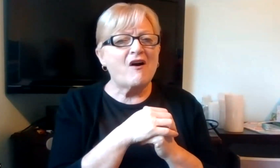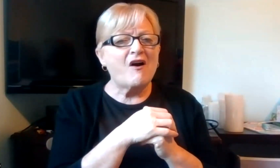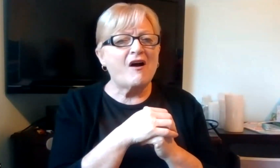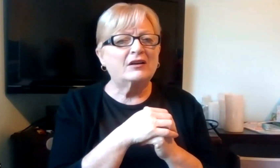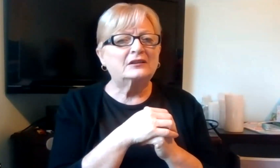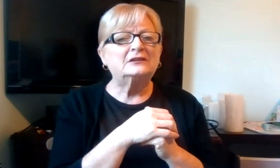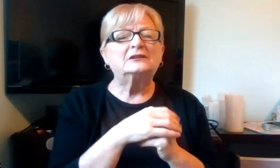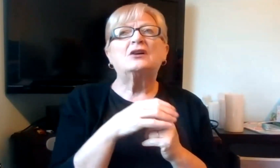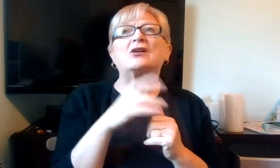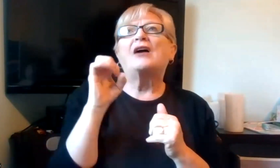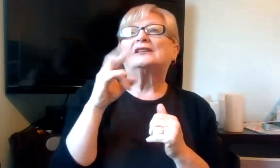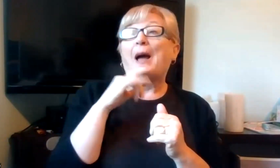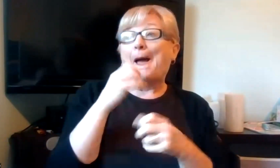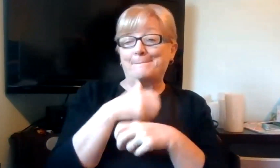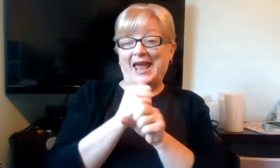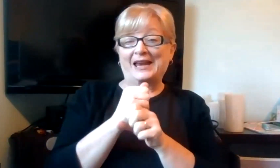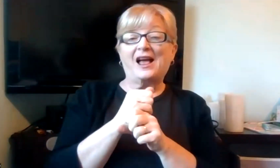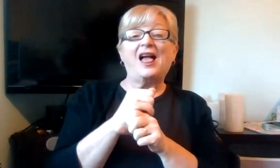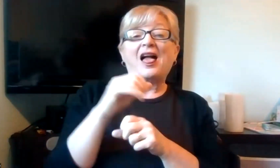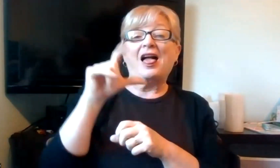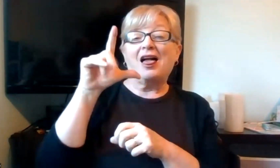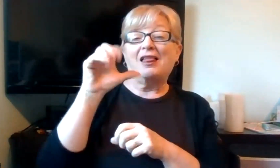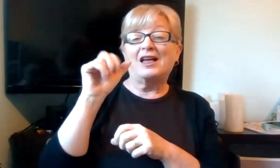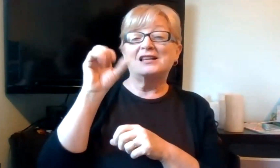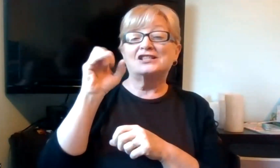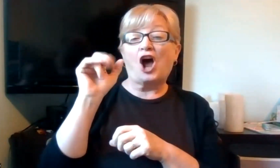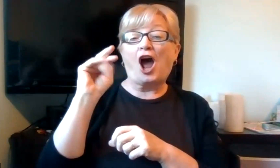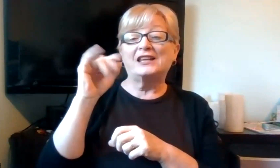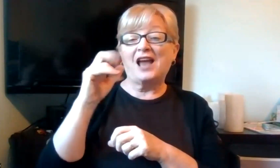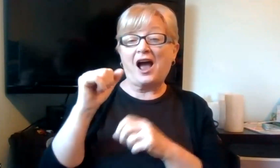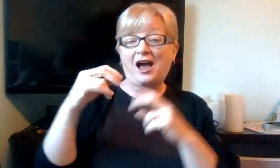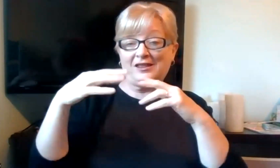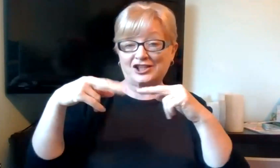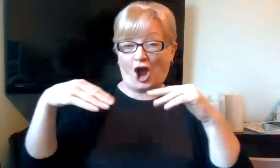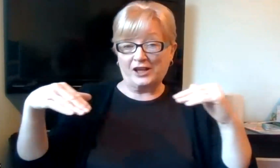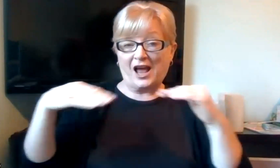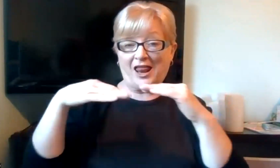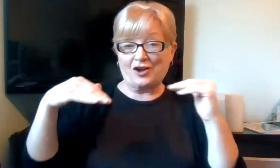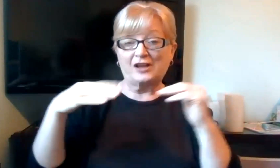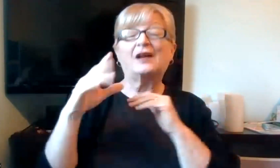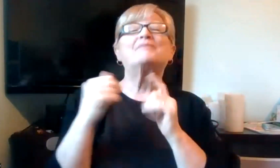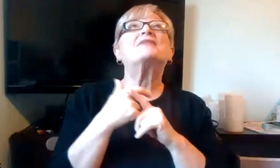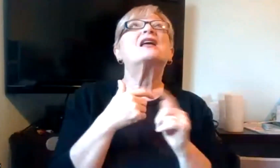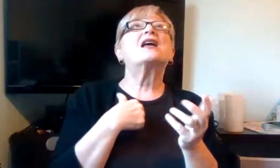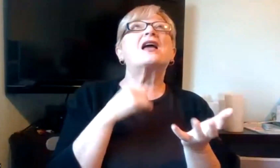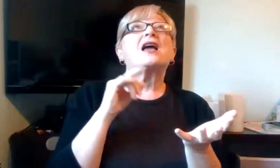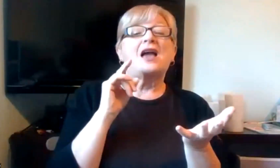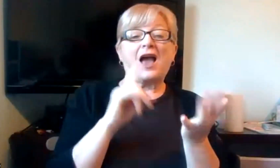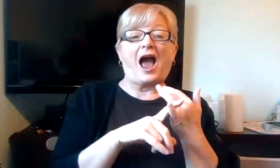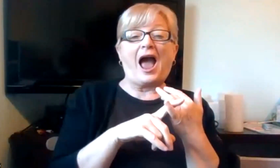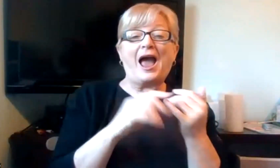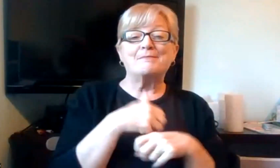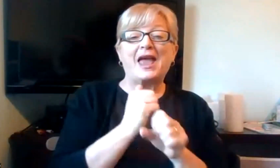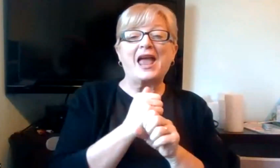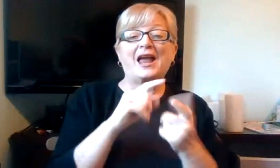I made a lasagna in there. I made a whole roast chicken